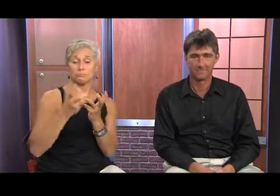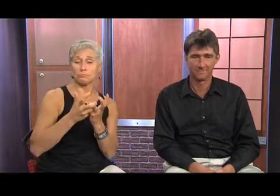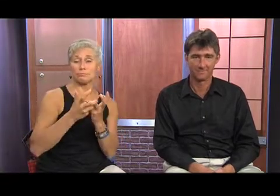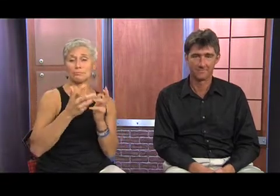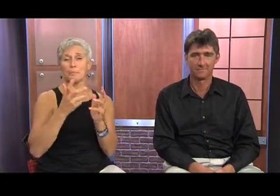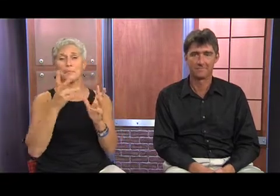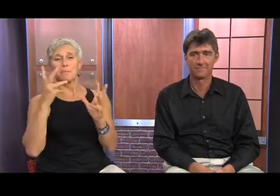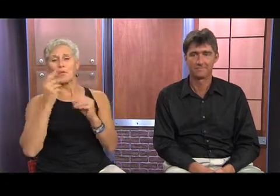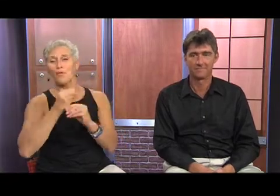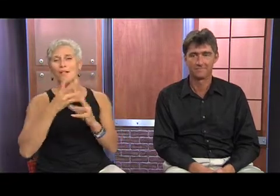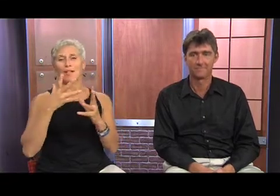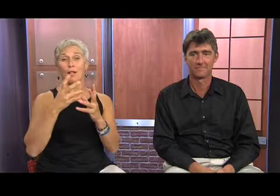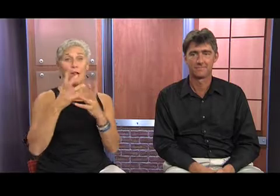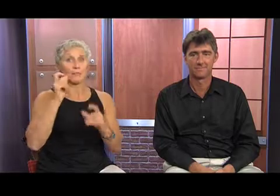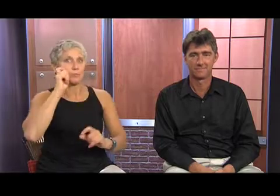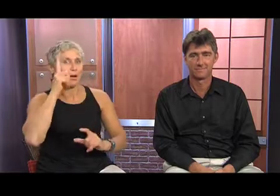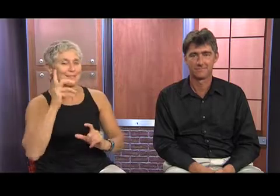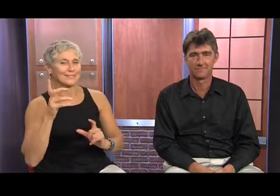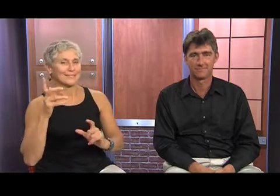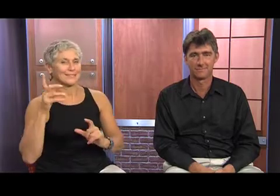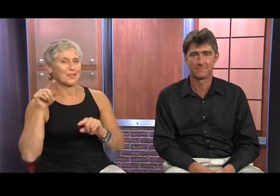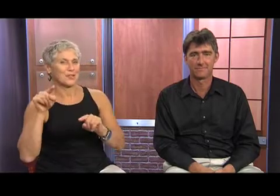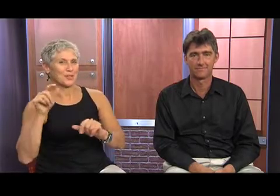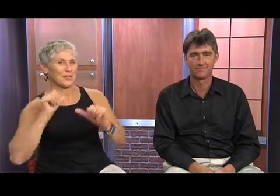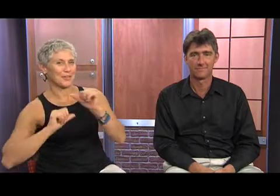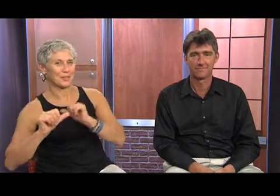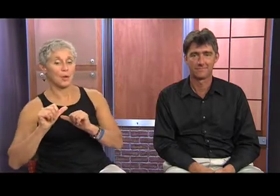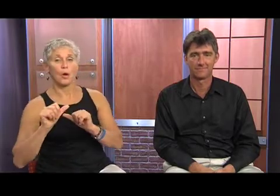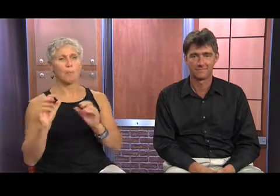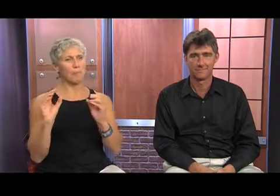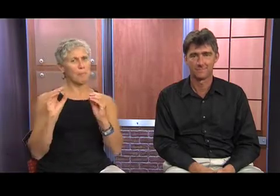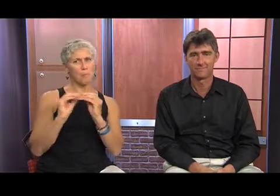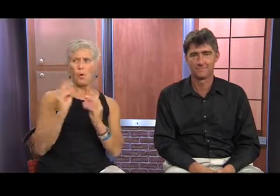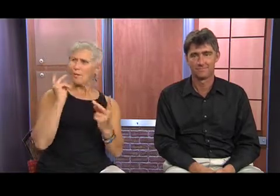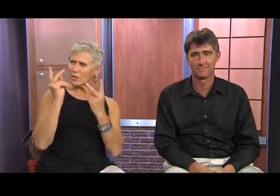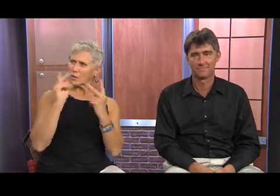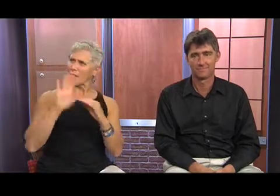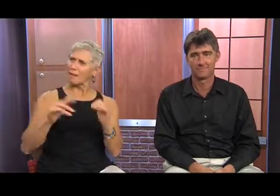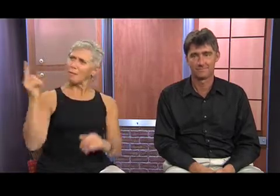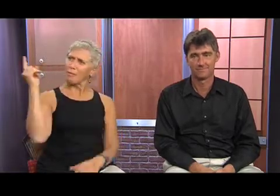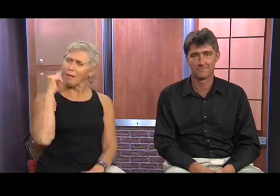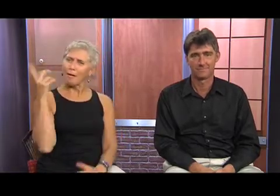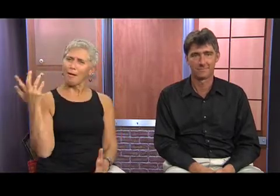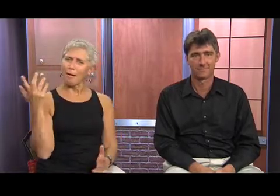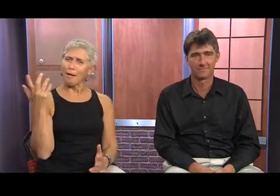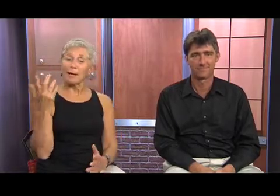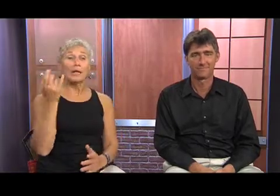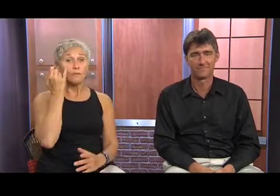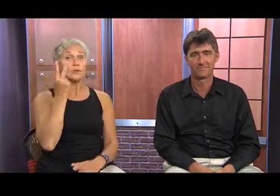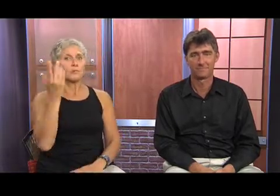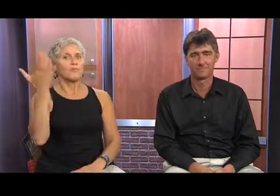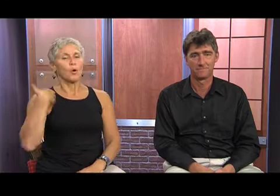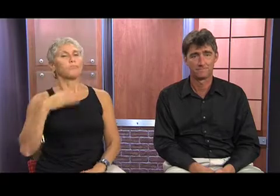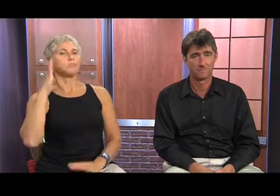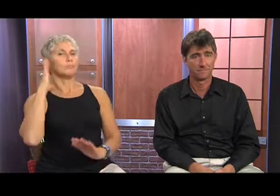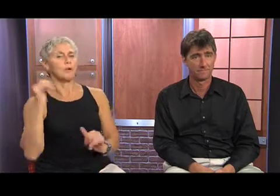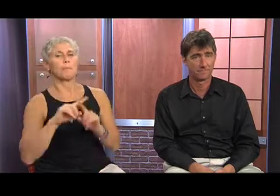surprises. Again, it's so much more visual than I think anybody could imagine unless they've actually seen it before, because the sets,